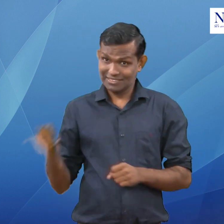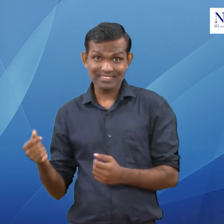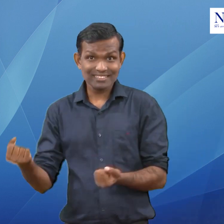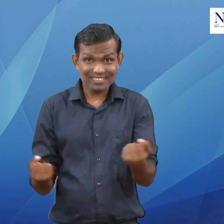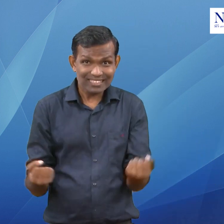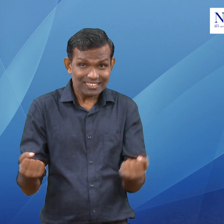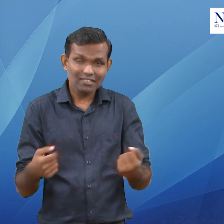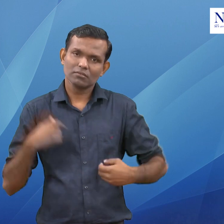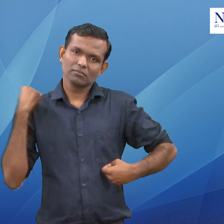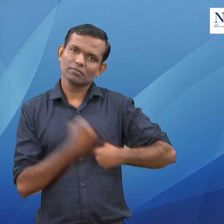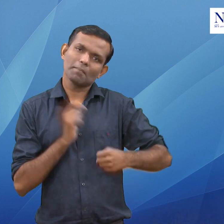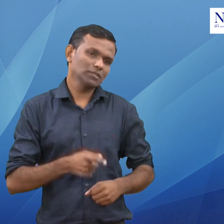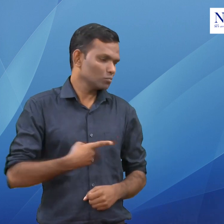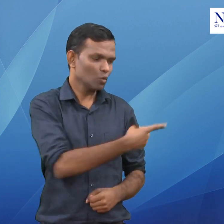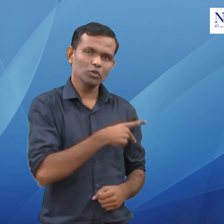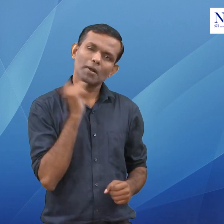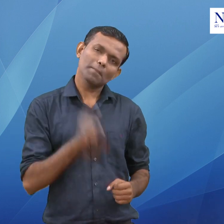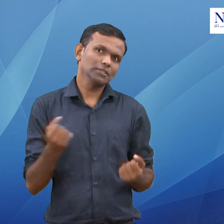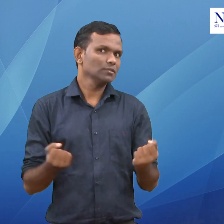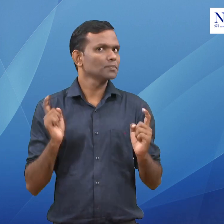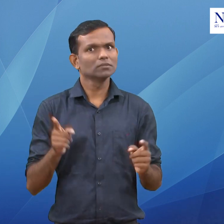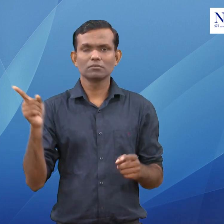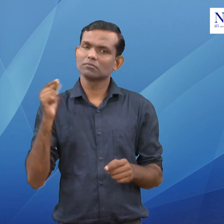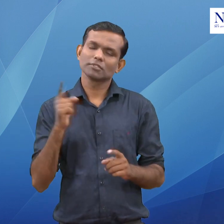heavy vehicles would have to wear seat belts as per the new decision.